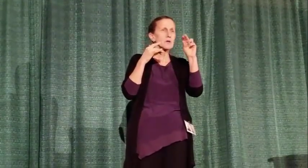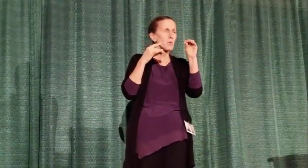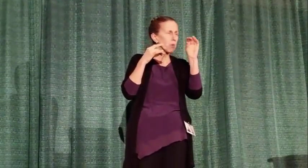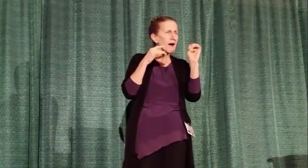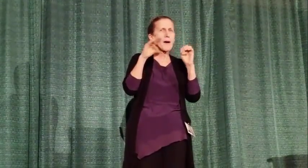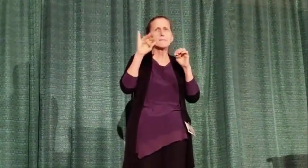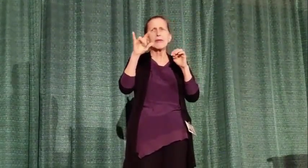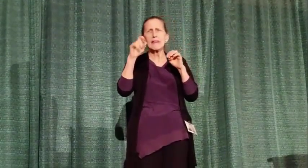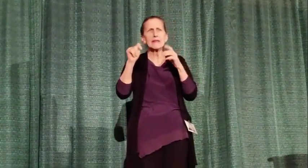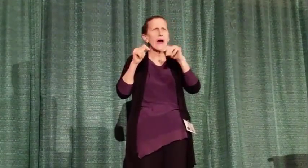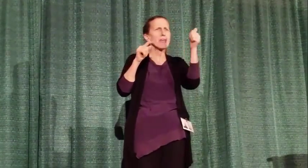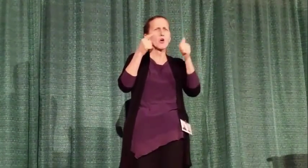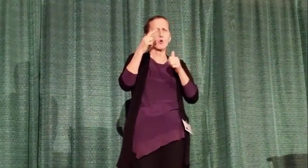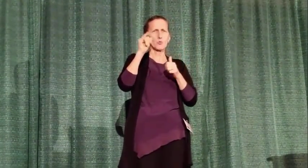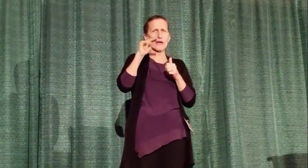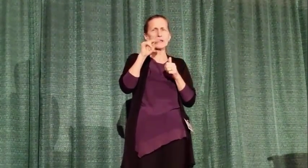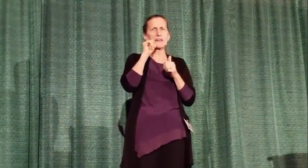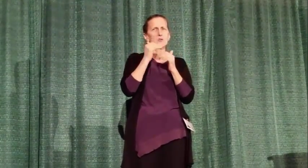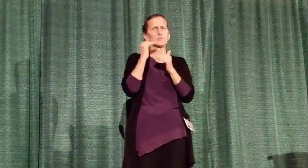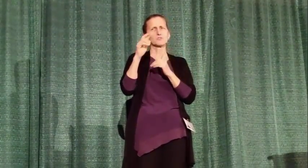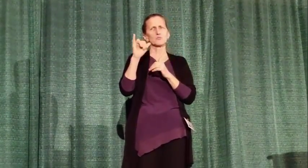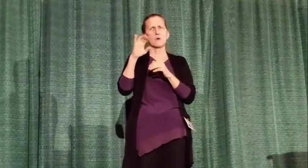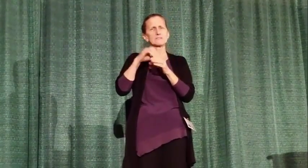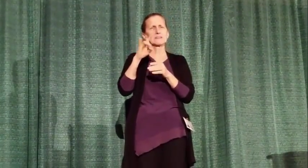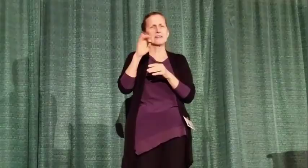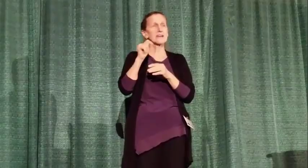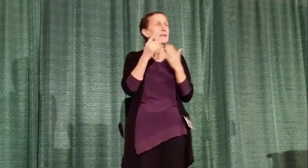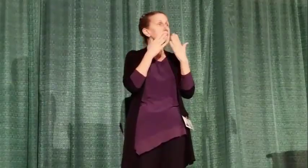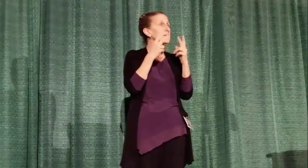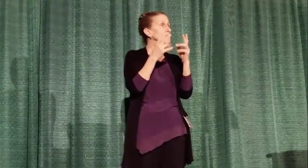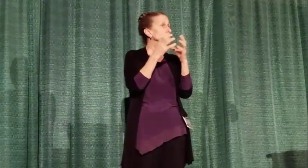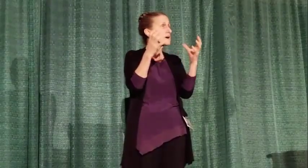millet and other grains so you're not taking so much rice in your diet. Thank you very much.